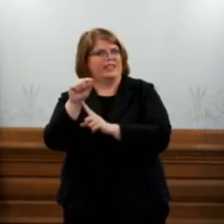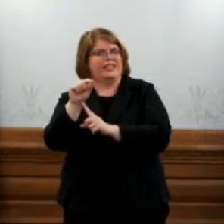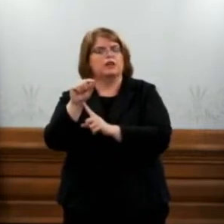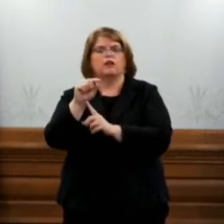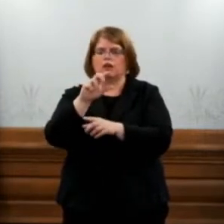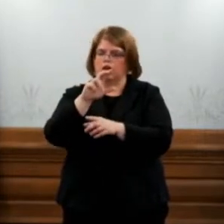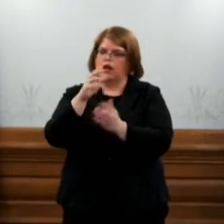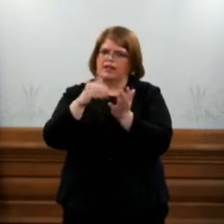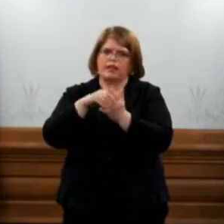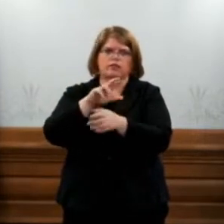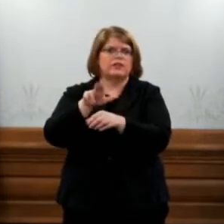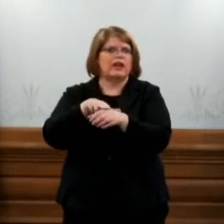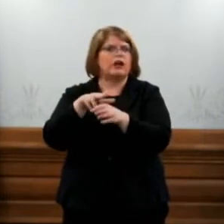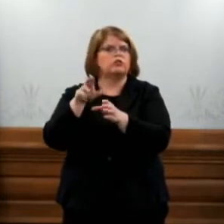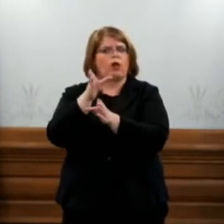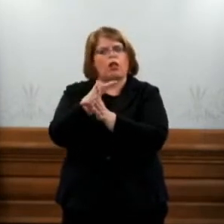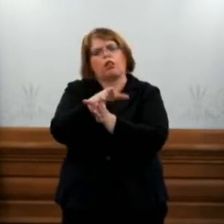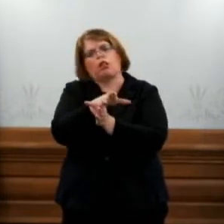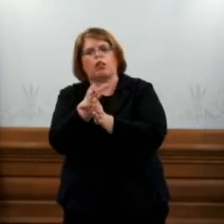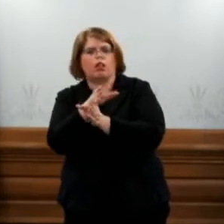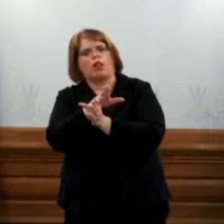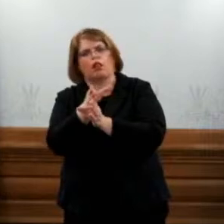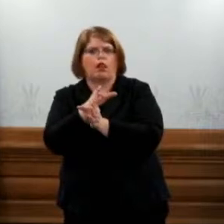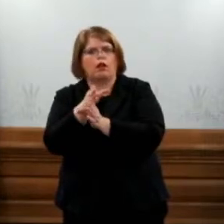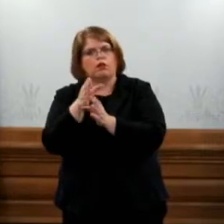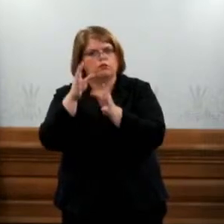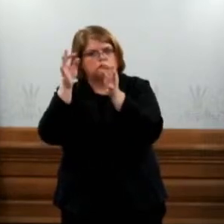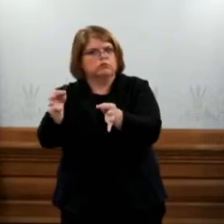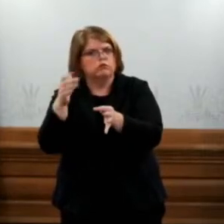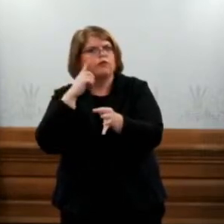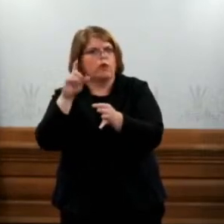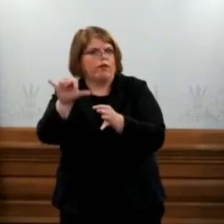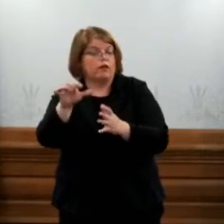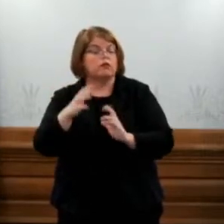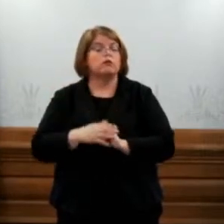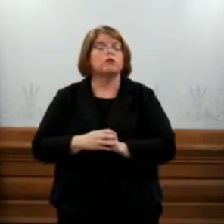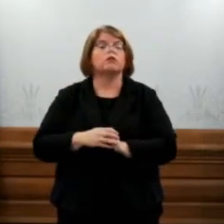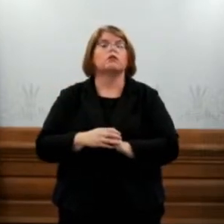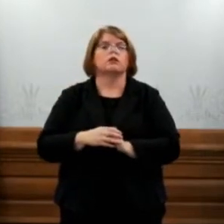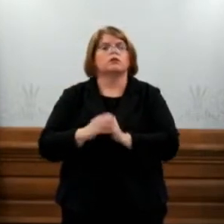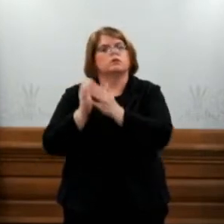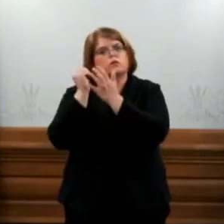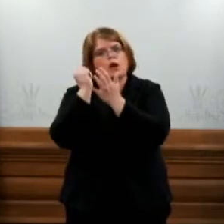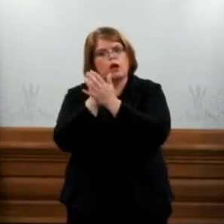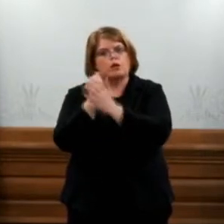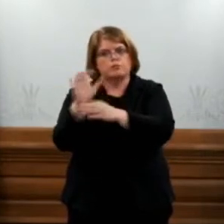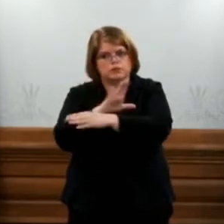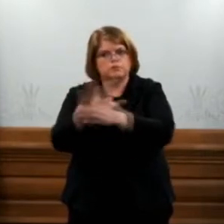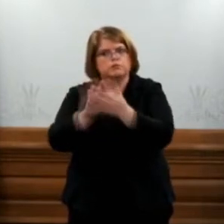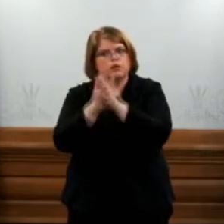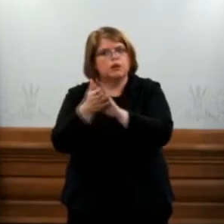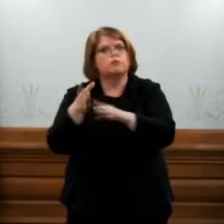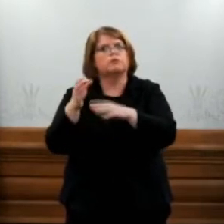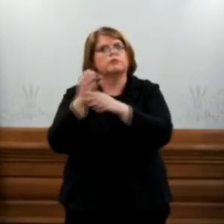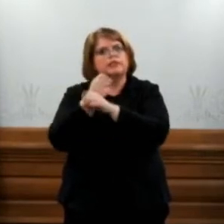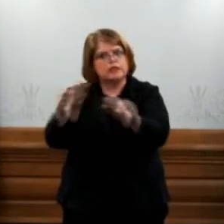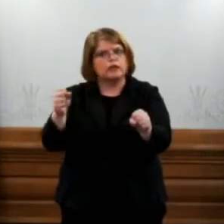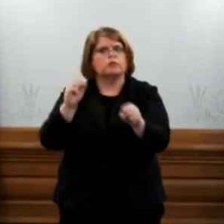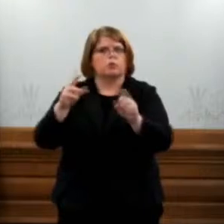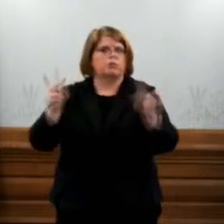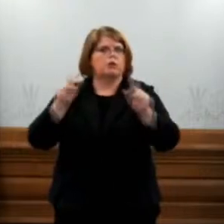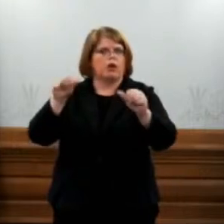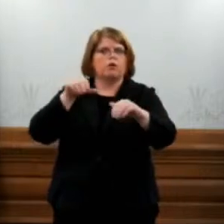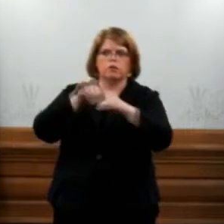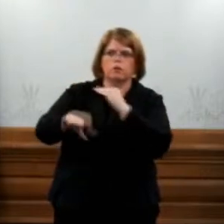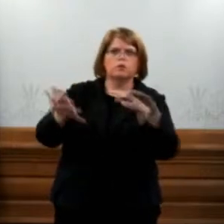occurred there. And again, to assist businesses to be a safe place for people to do commerce. And those